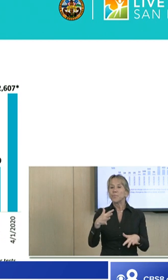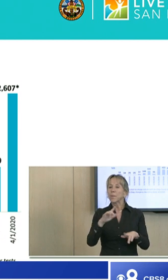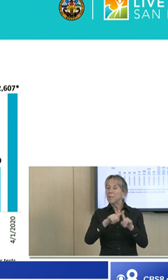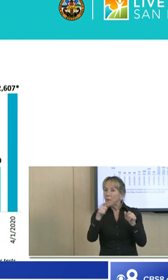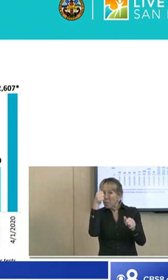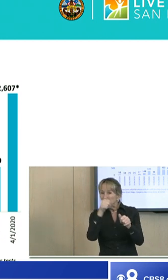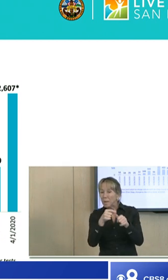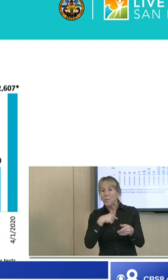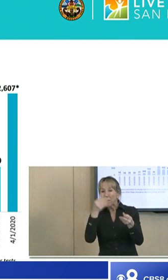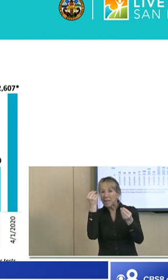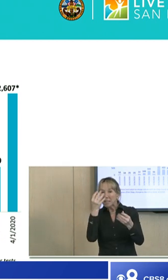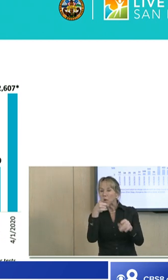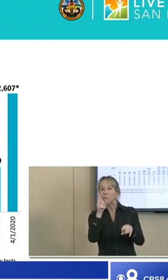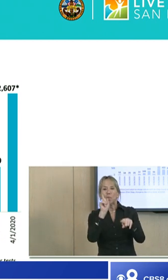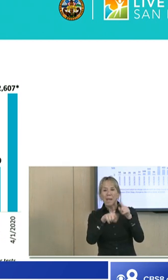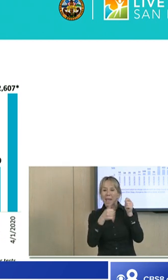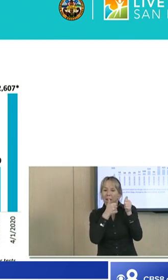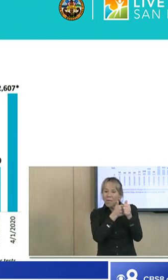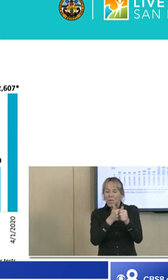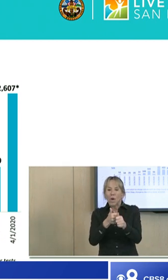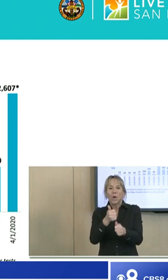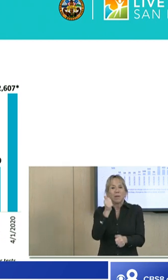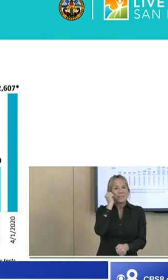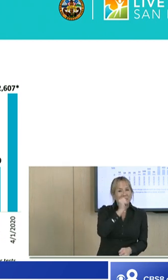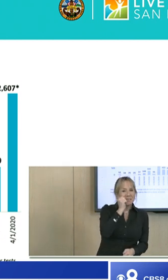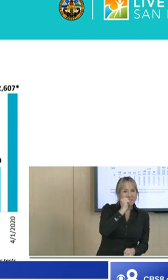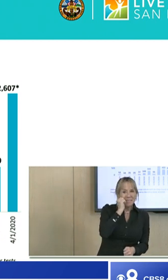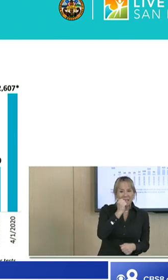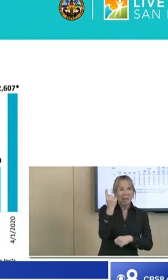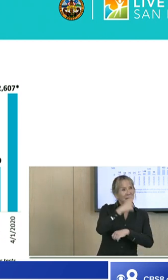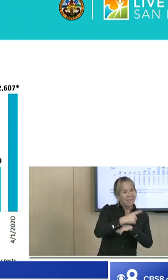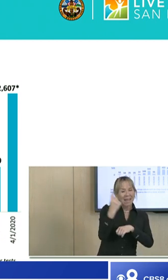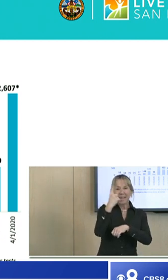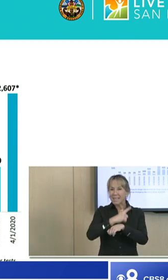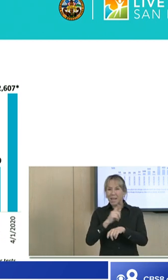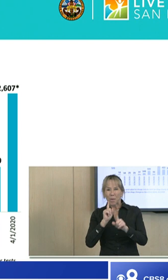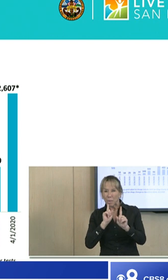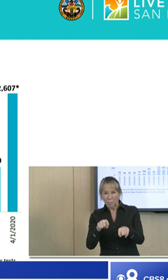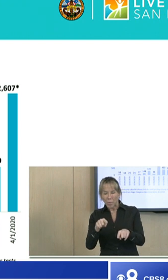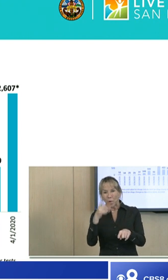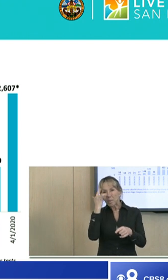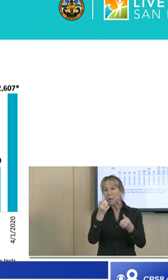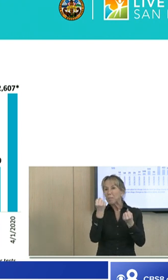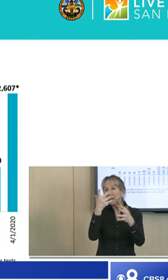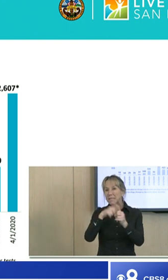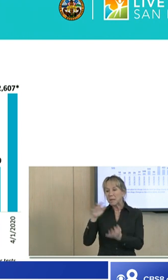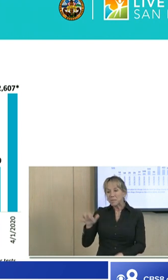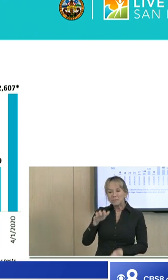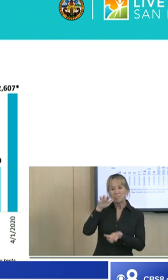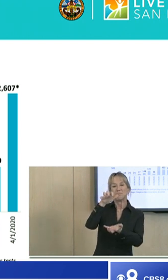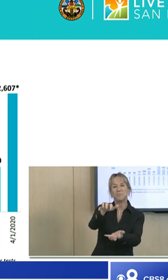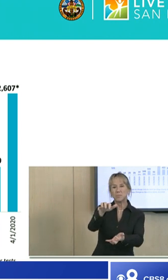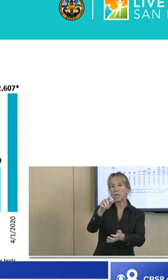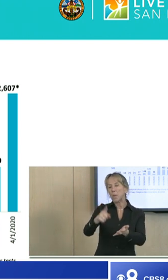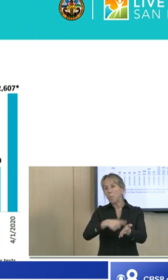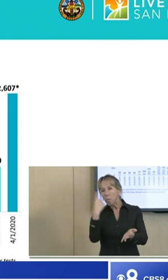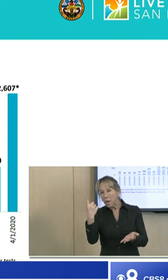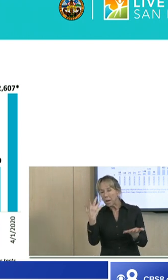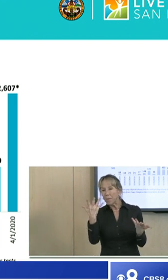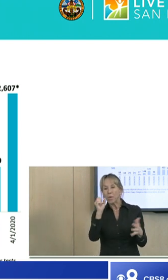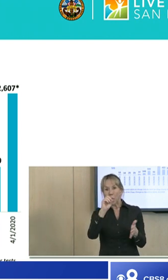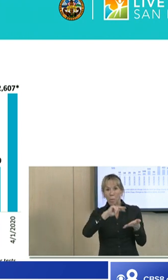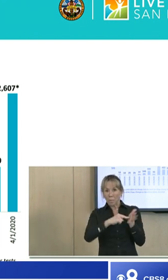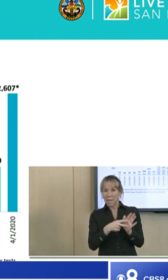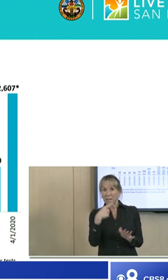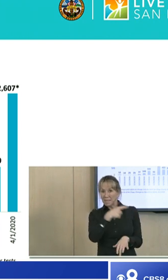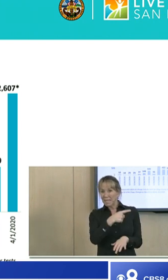lot on day-to-day test results. These are often batched. They are often reported in large numbers. And so there's no expectation that